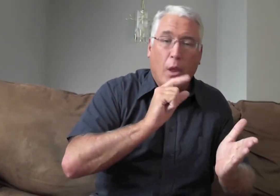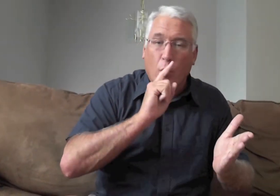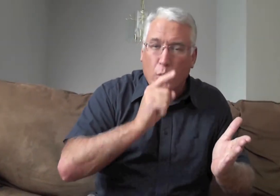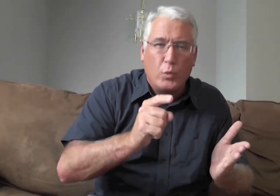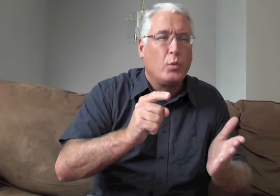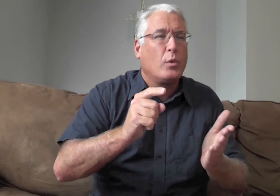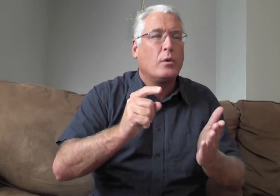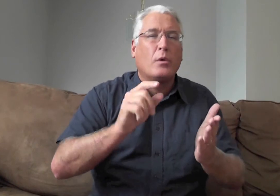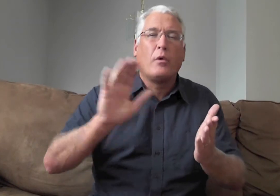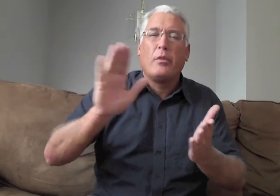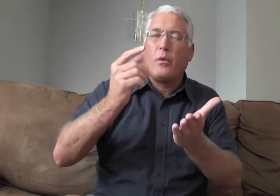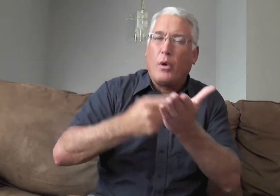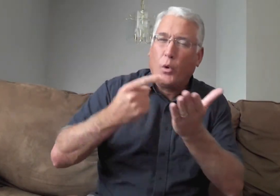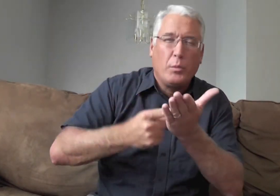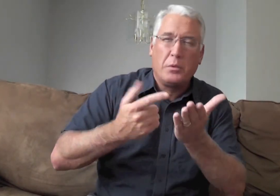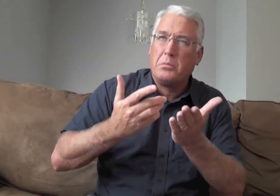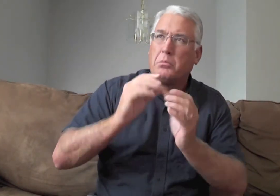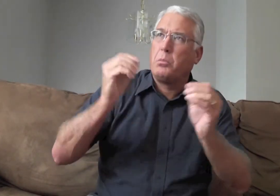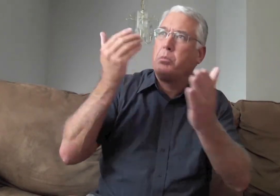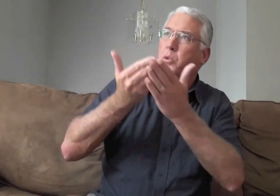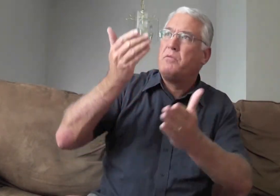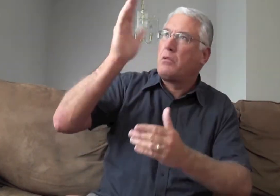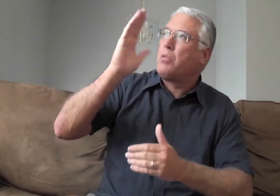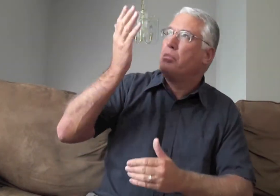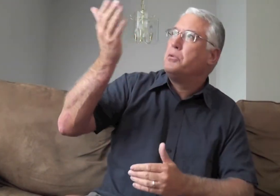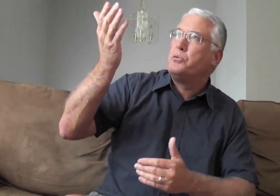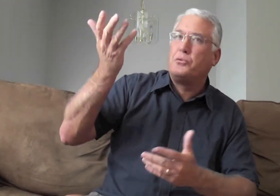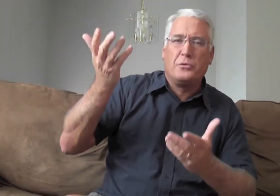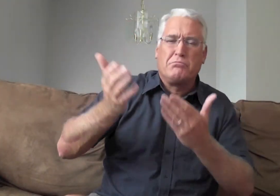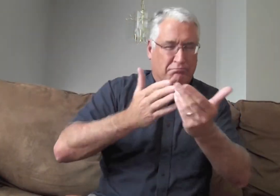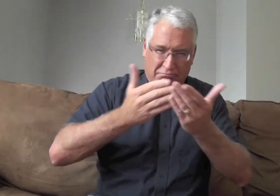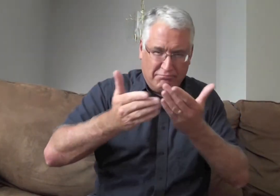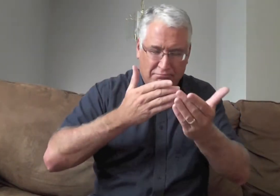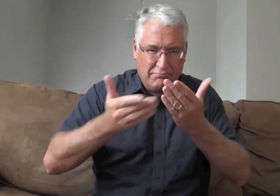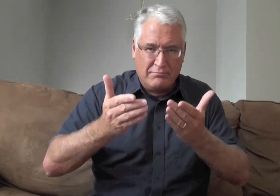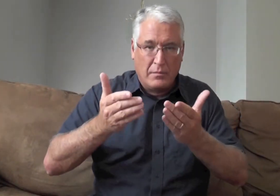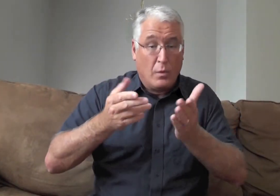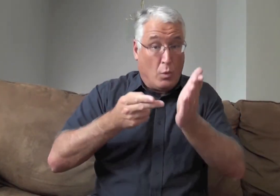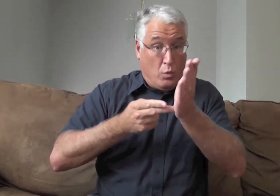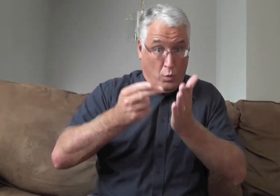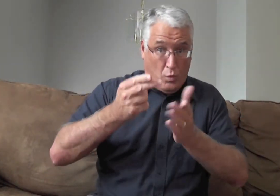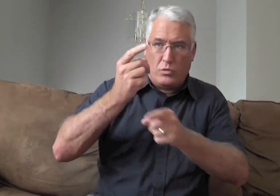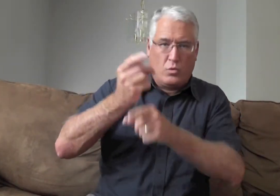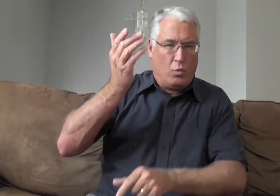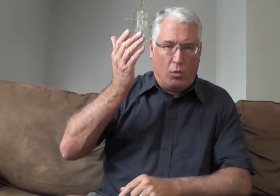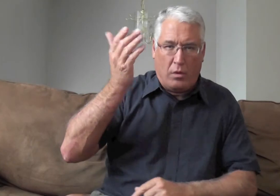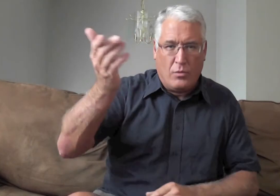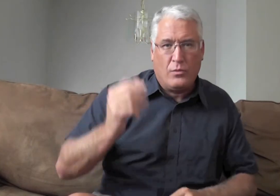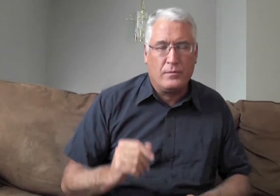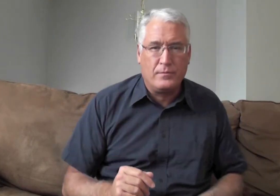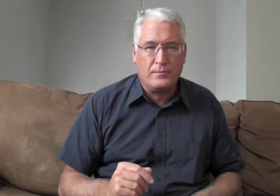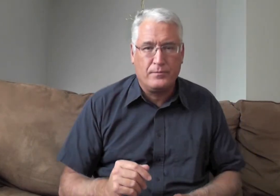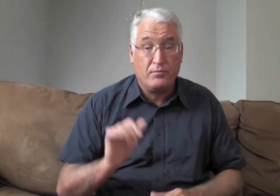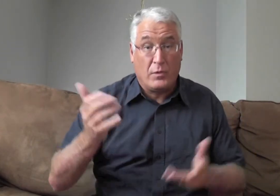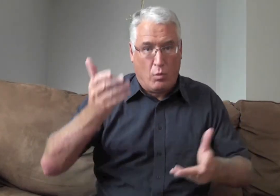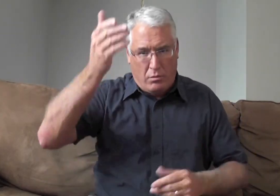is about if the Bible isn't true or if they say, oh, God doesn't exist. It doesn't really matter. The truth is that God